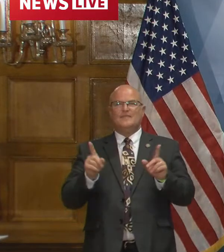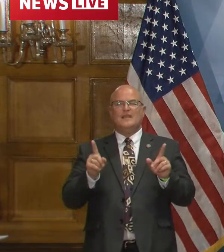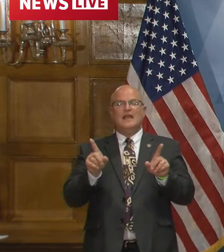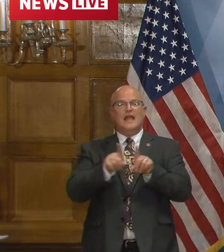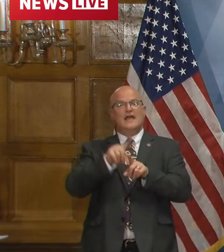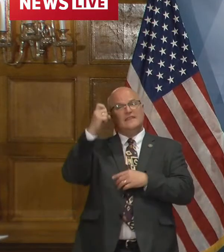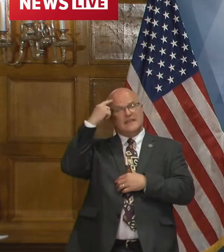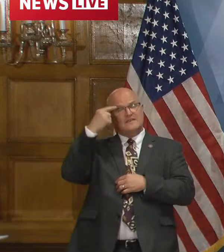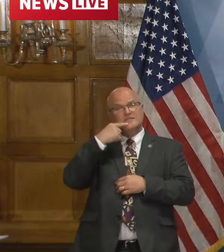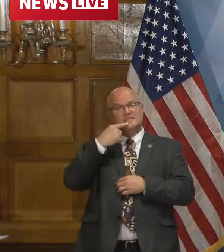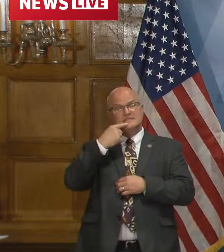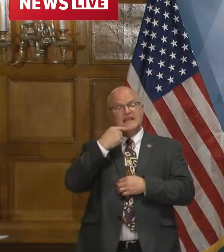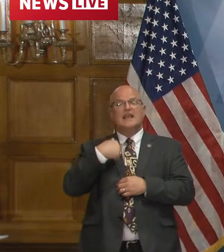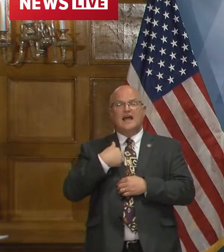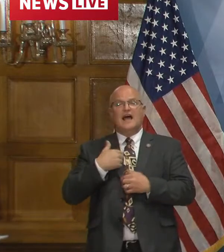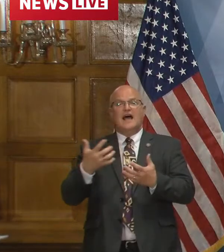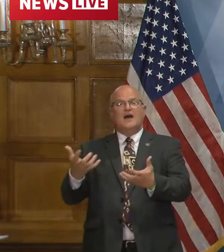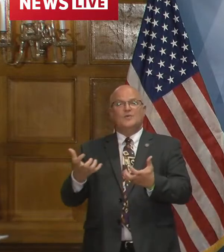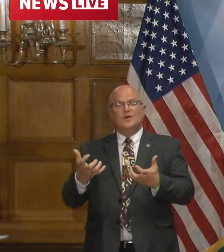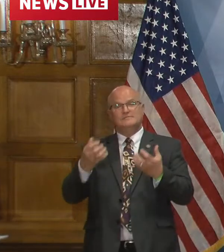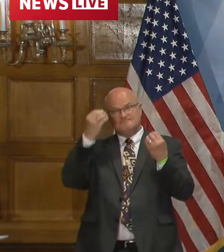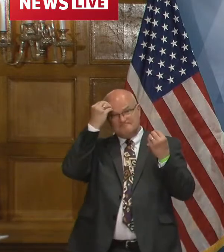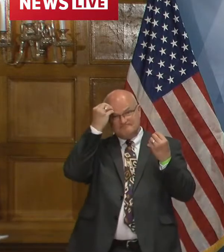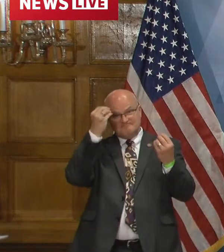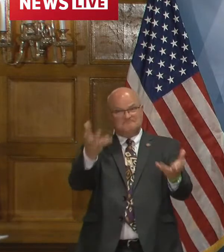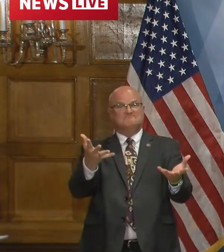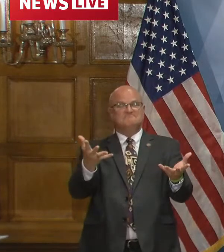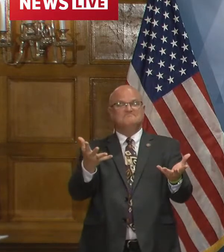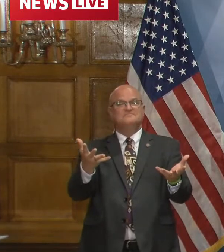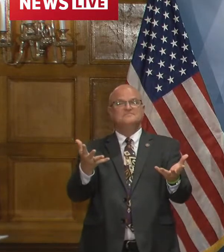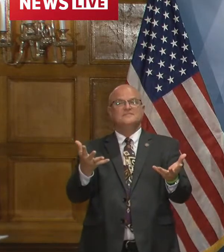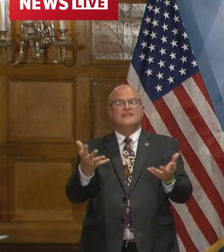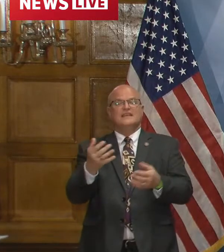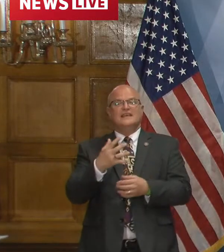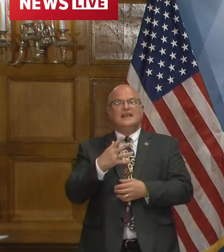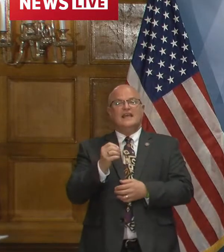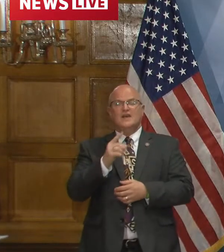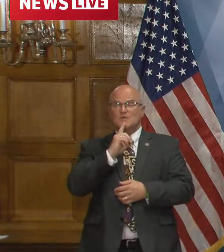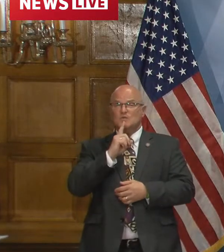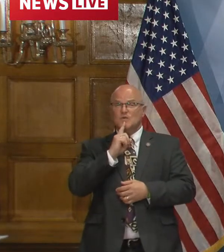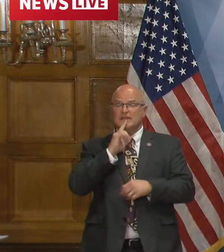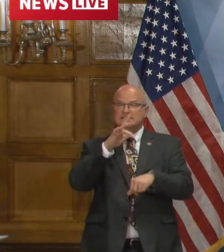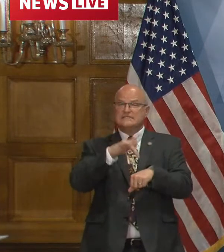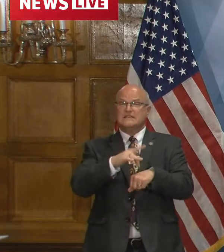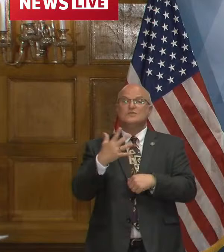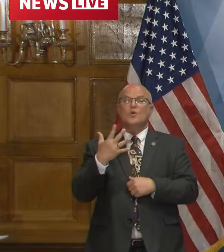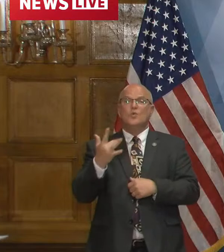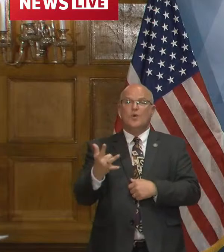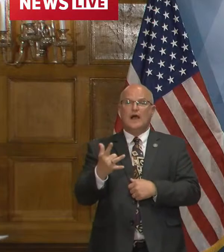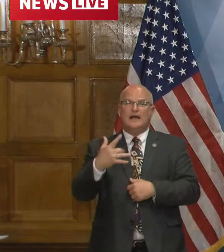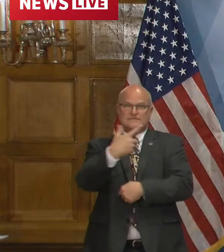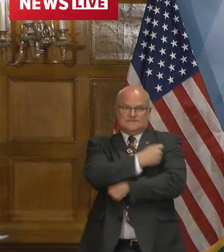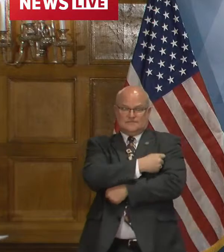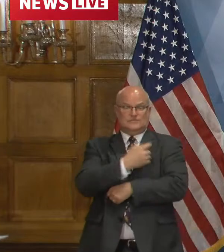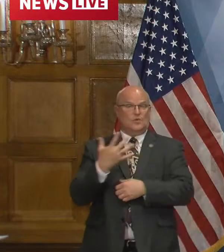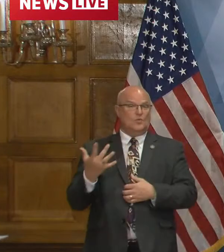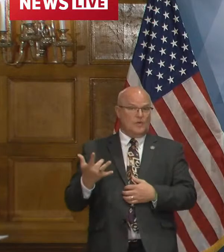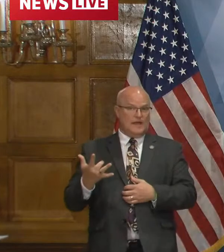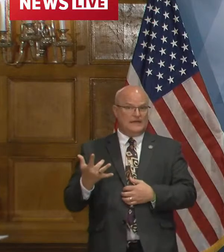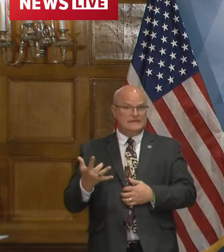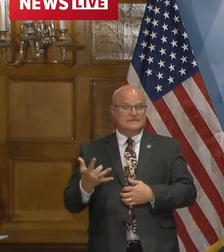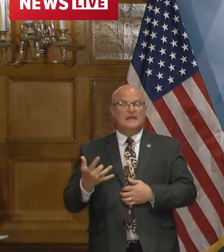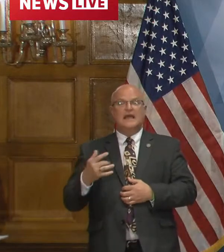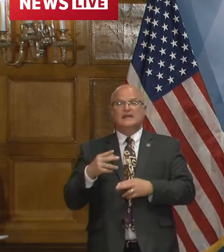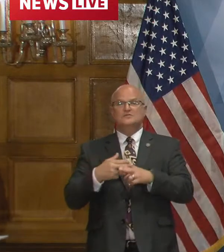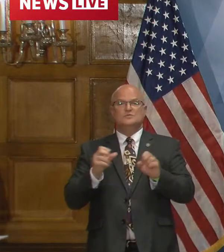As the Governor said, I did want to bring some information to your attention, and really to highlight why we need to become vaccinated and